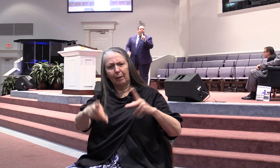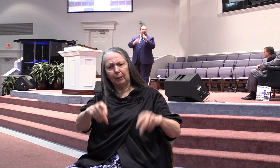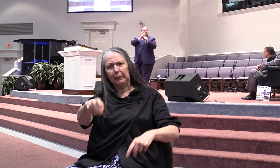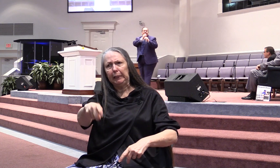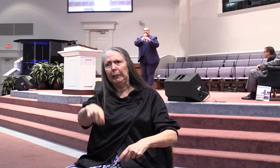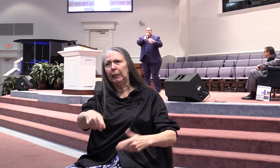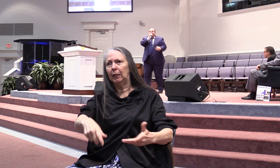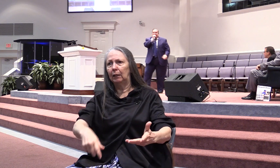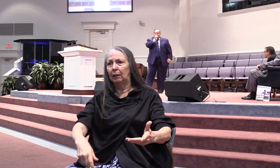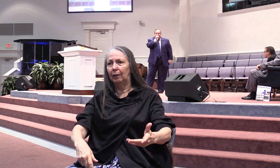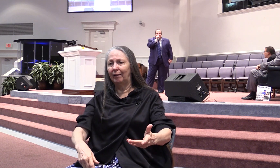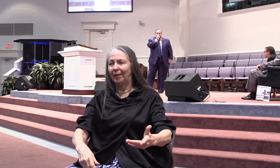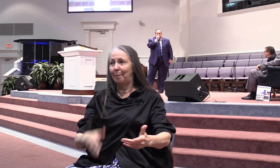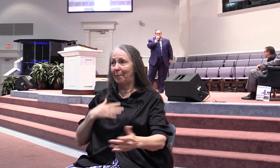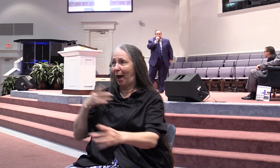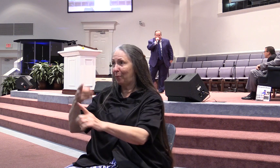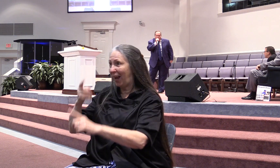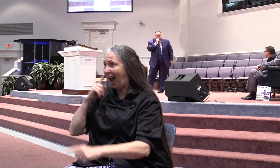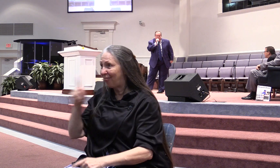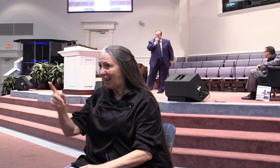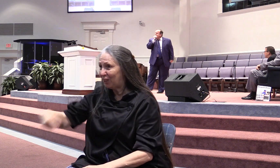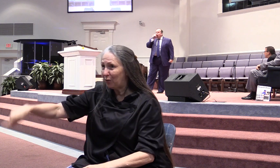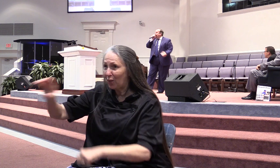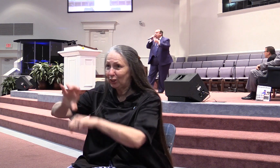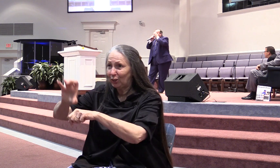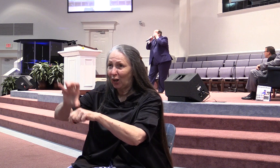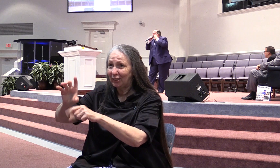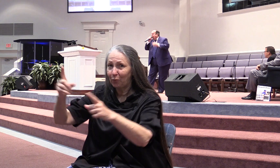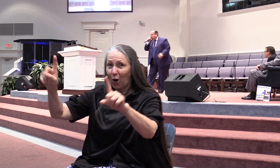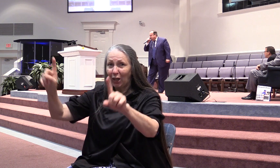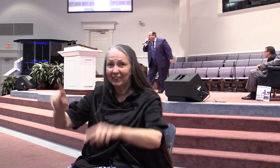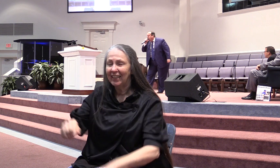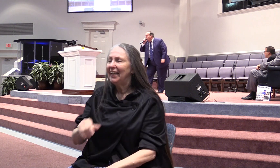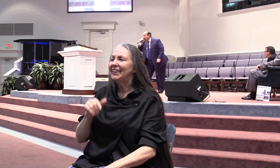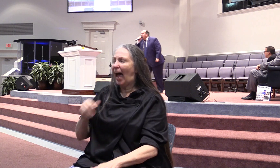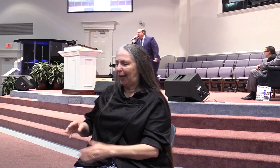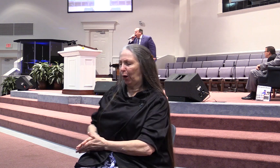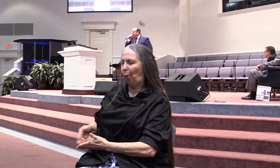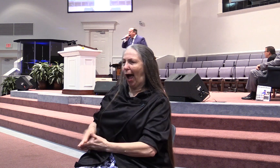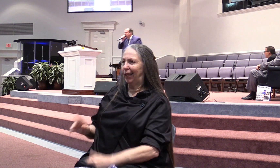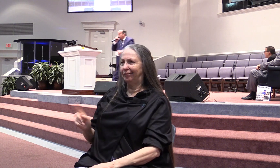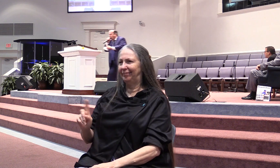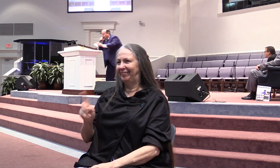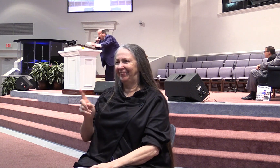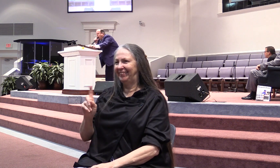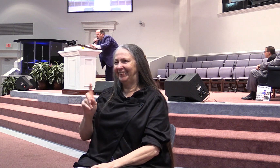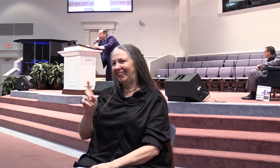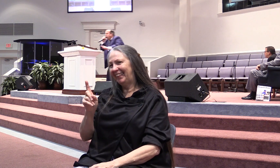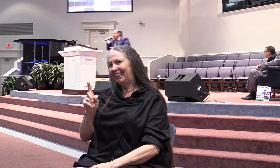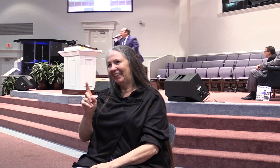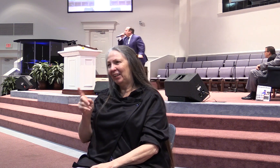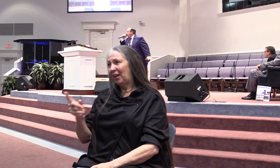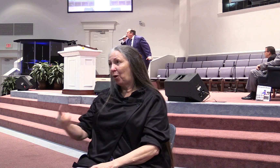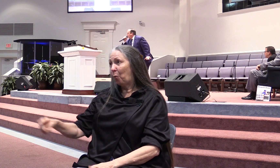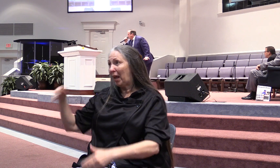my point. I kind of think that's how the church works. No, I'm not talking about your billfold. Let me go down this road. Honey,